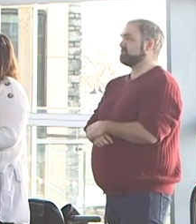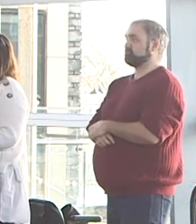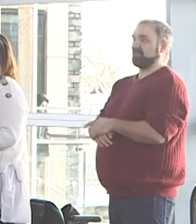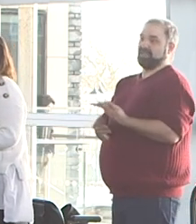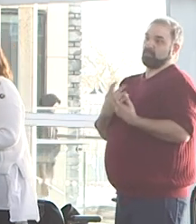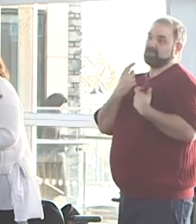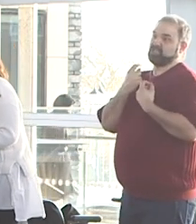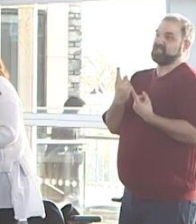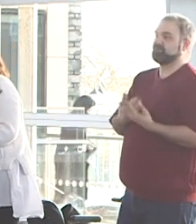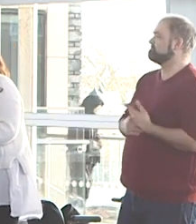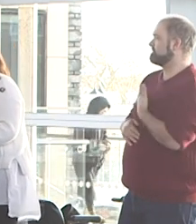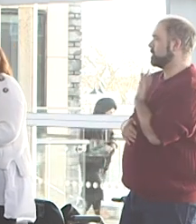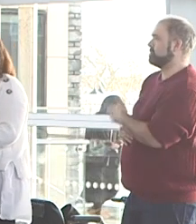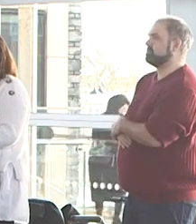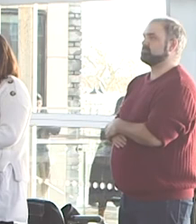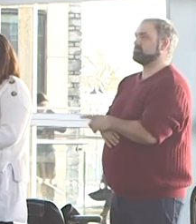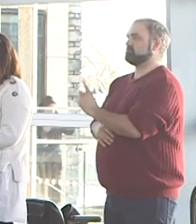That's what I would say.